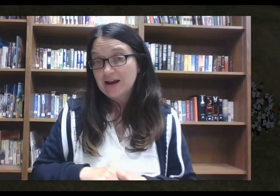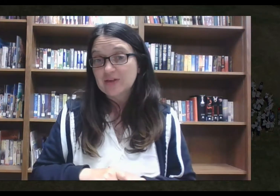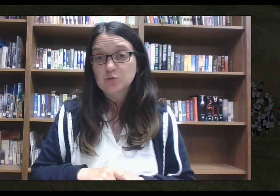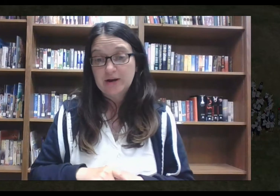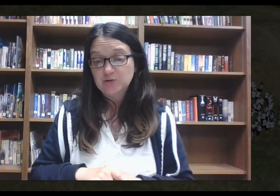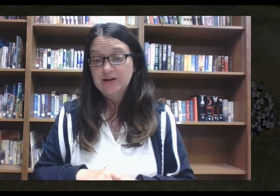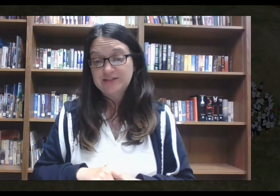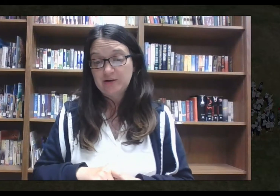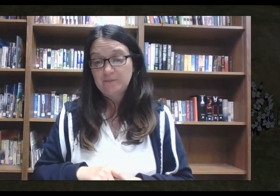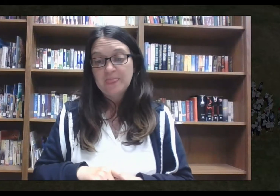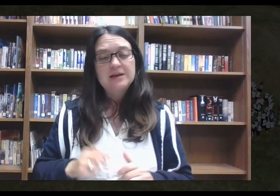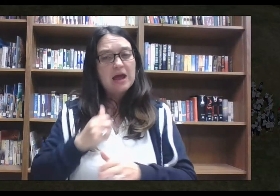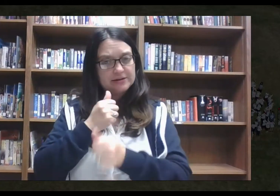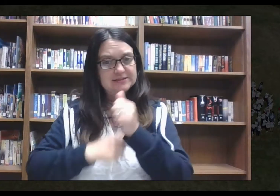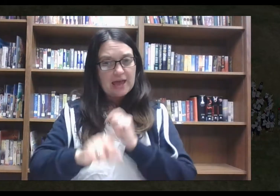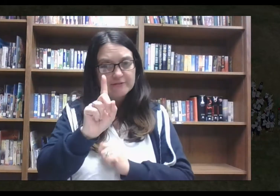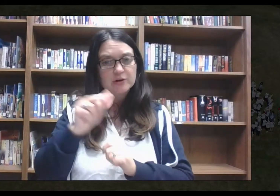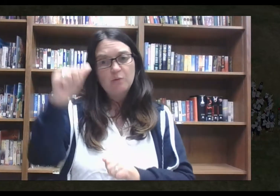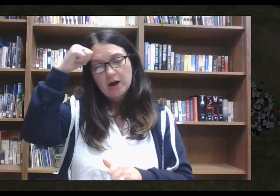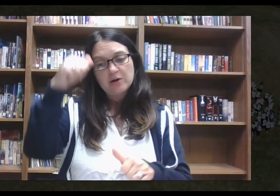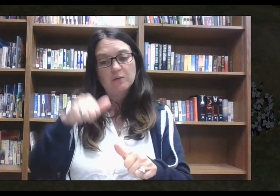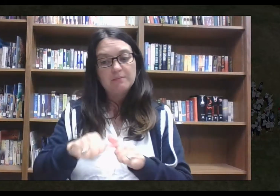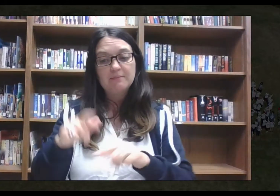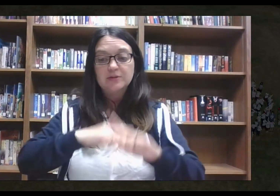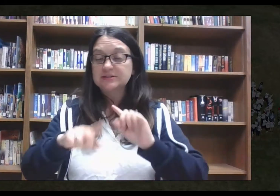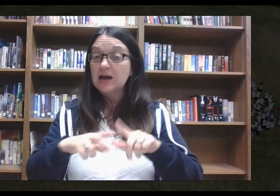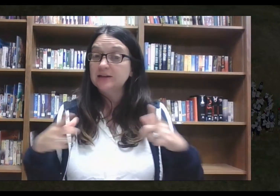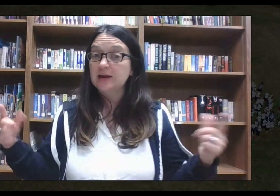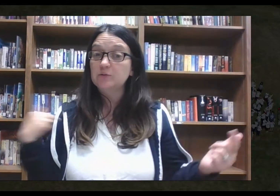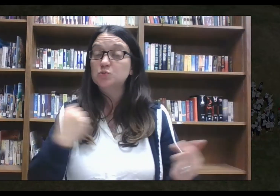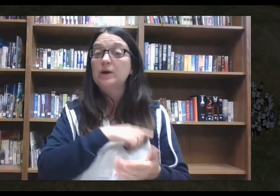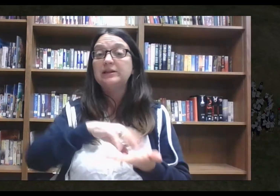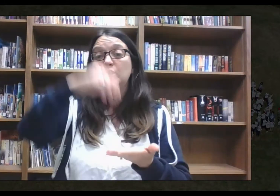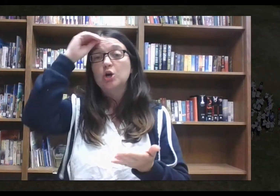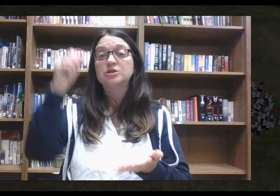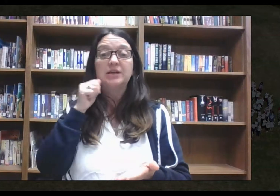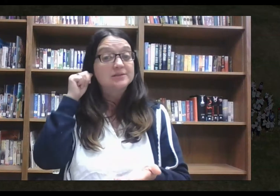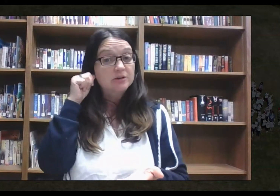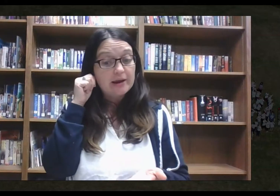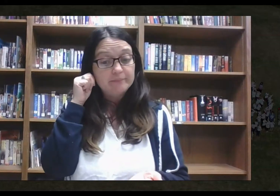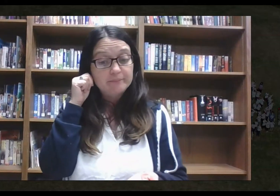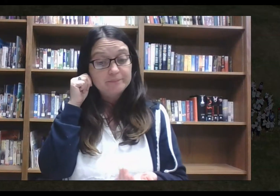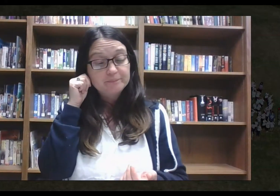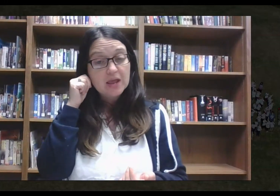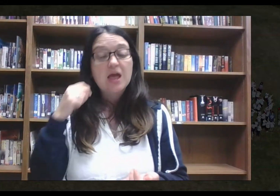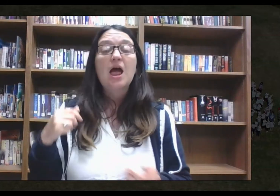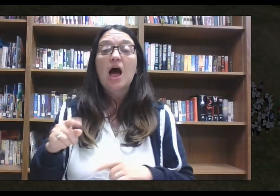April 29th, 2022. Now, does everyone remember the sign language we learned yesterday?